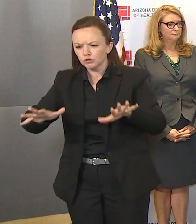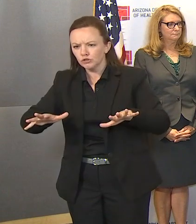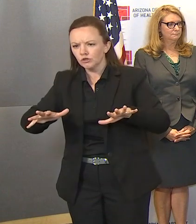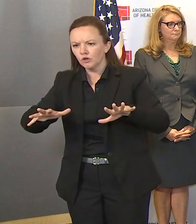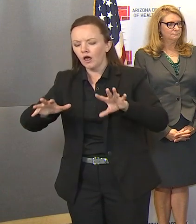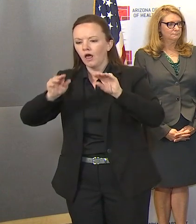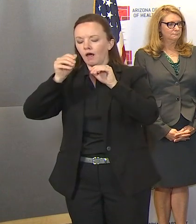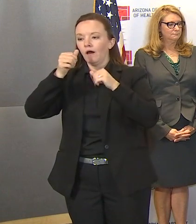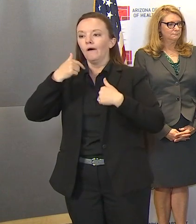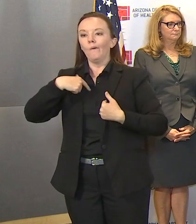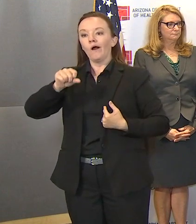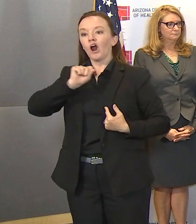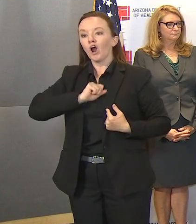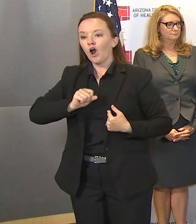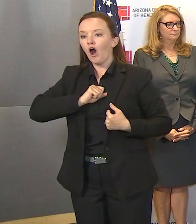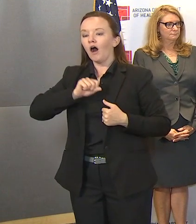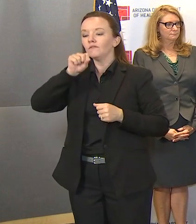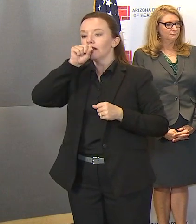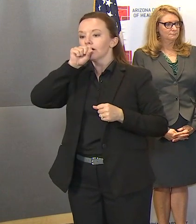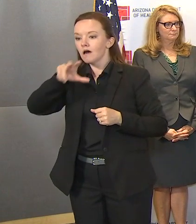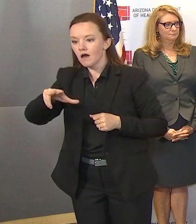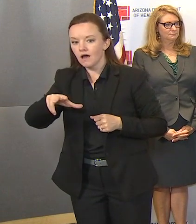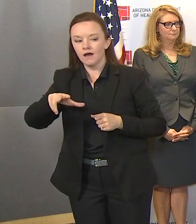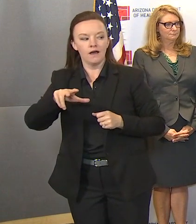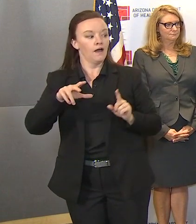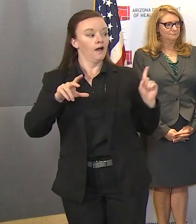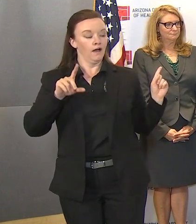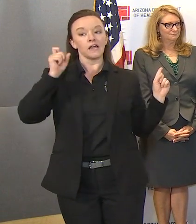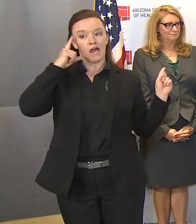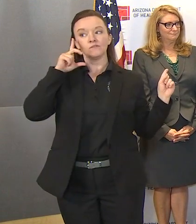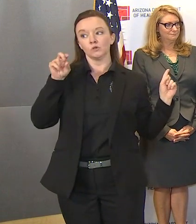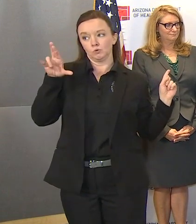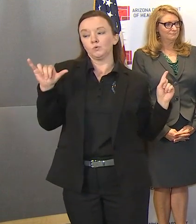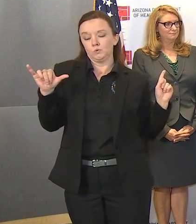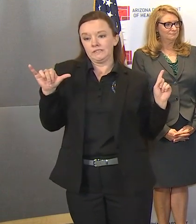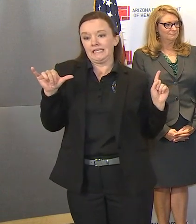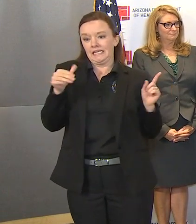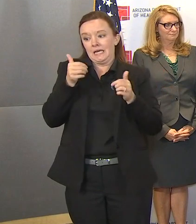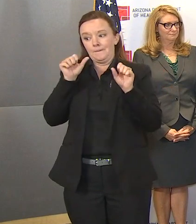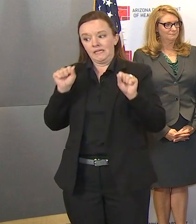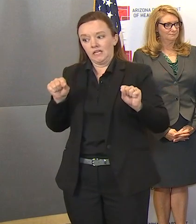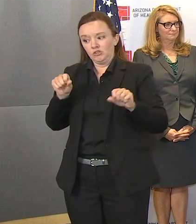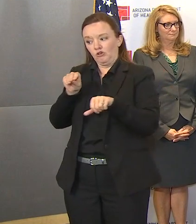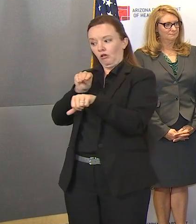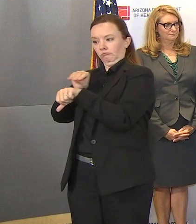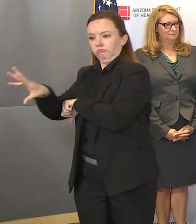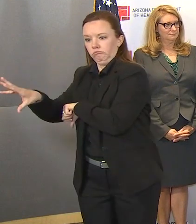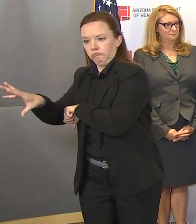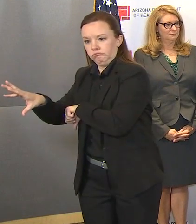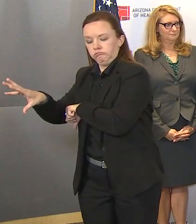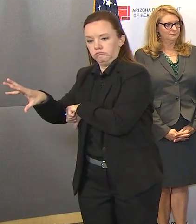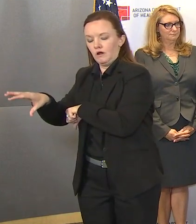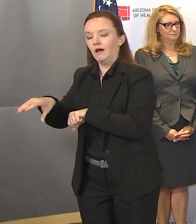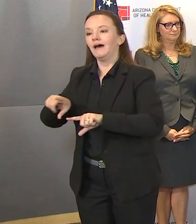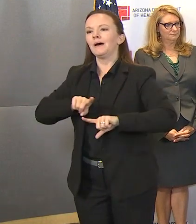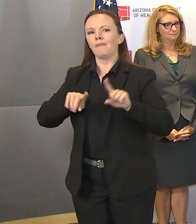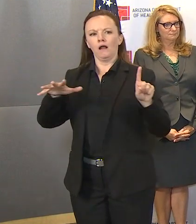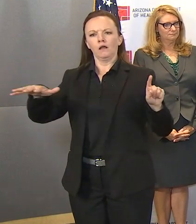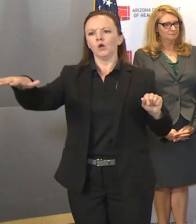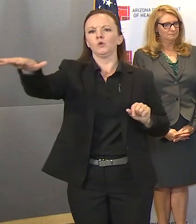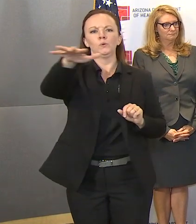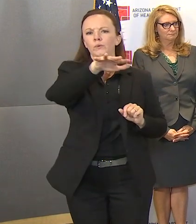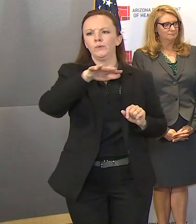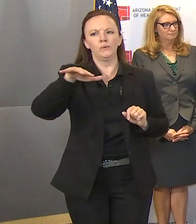had it, or cough, Governor Ducey would be in that potential zone, but the rest